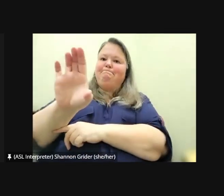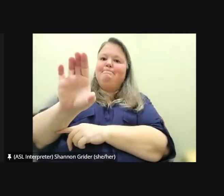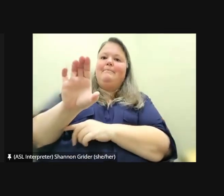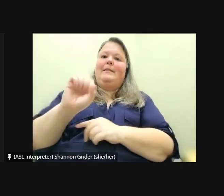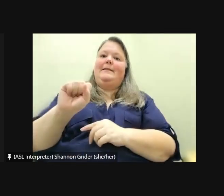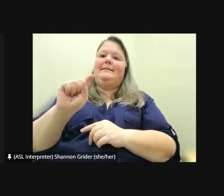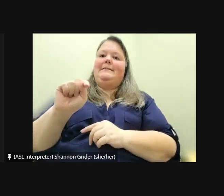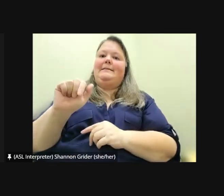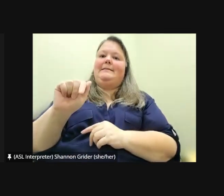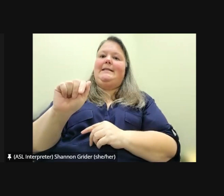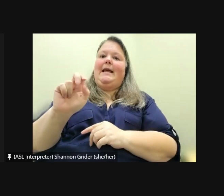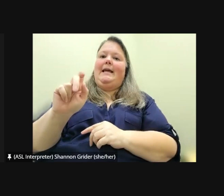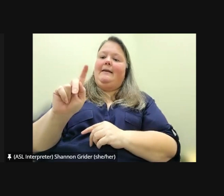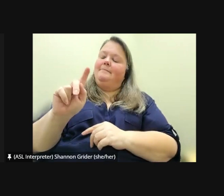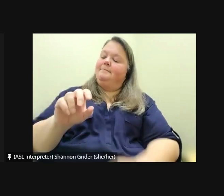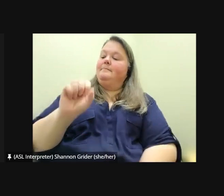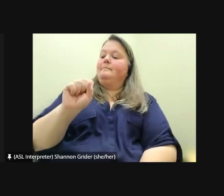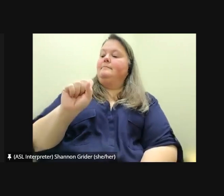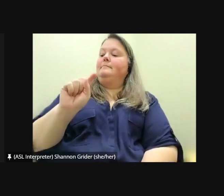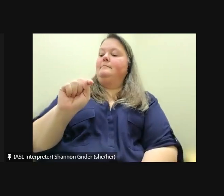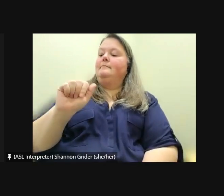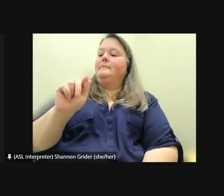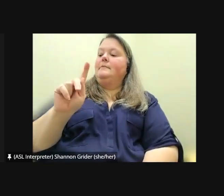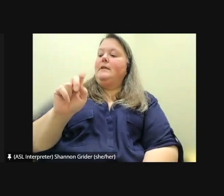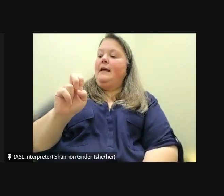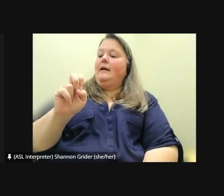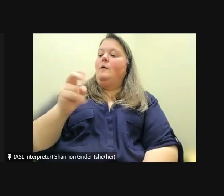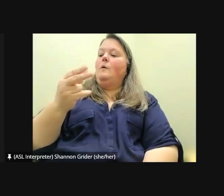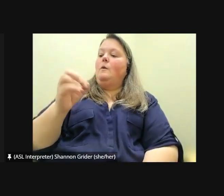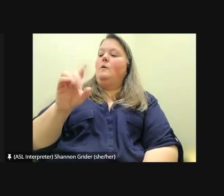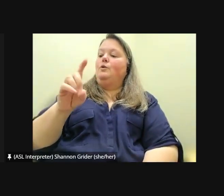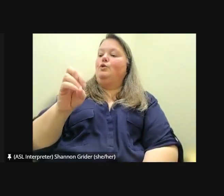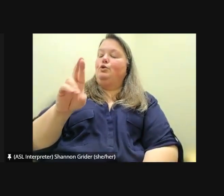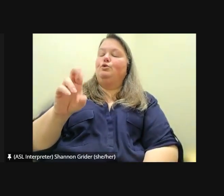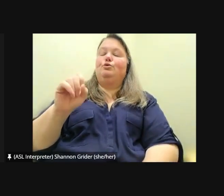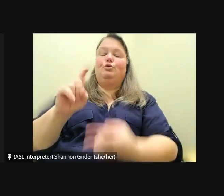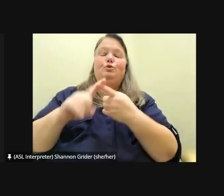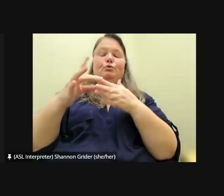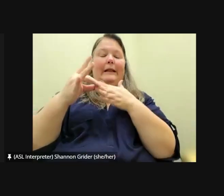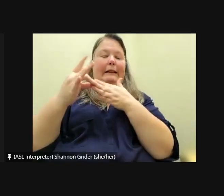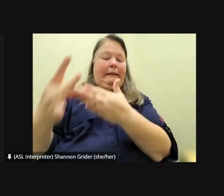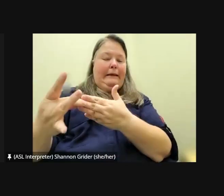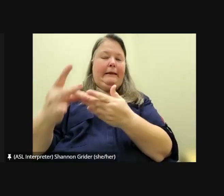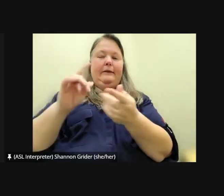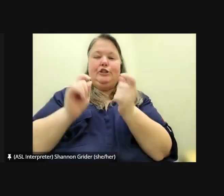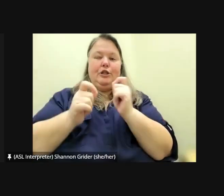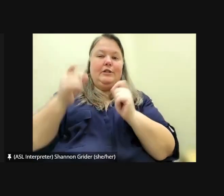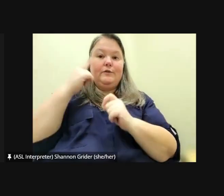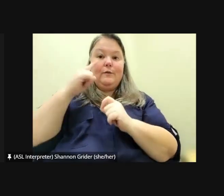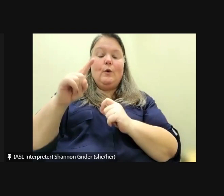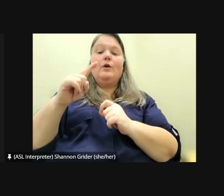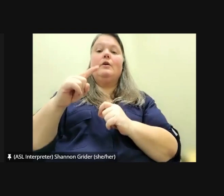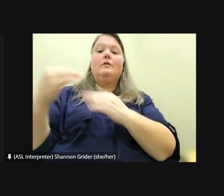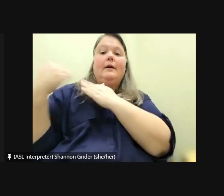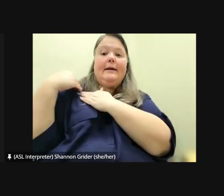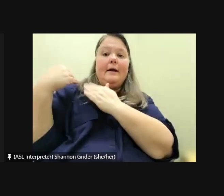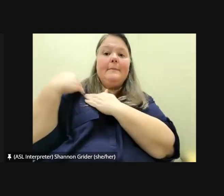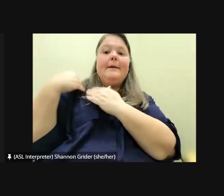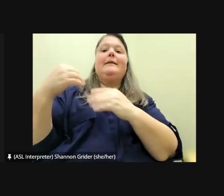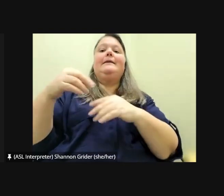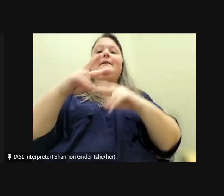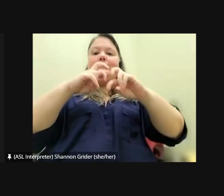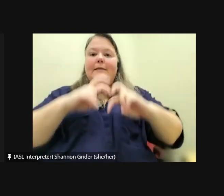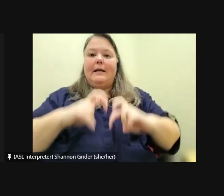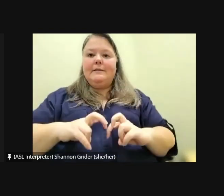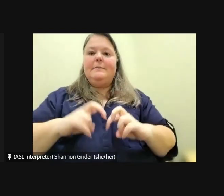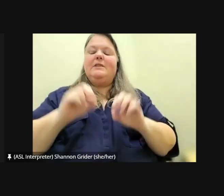develop recommendations for reforming and changing assessment and accountability structures. And so we received